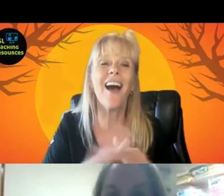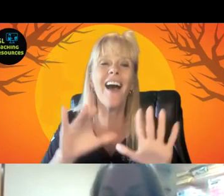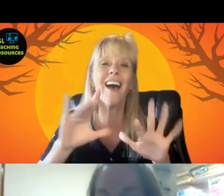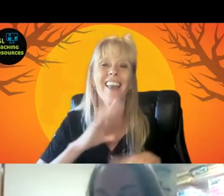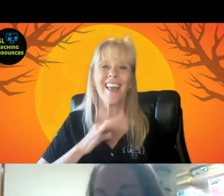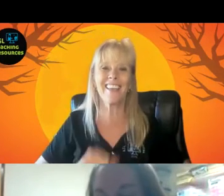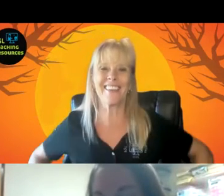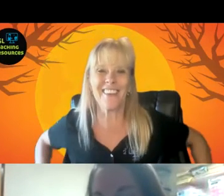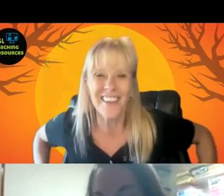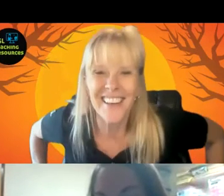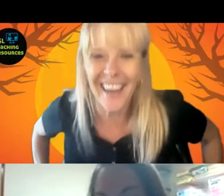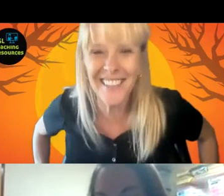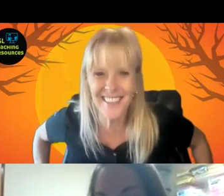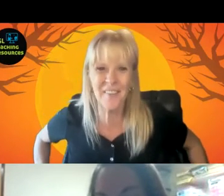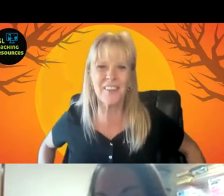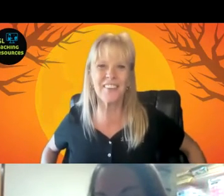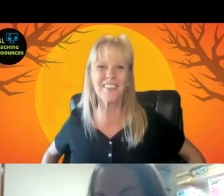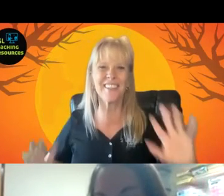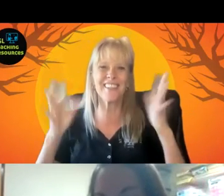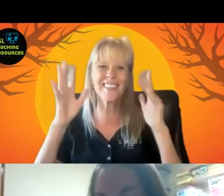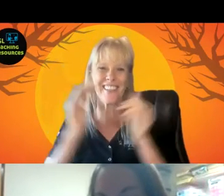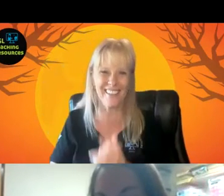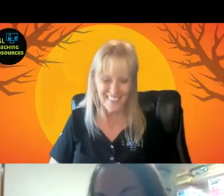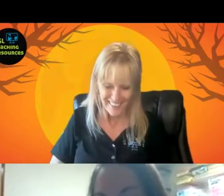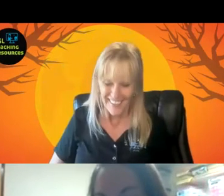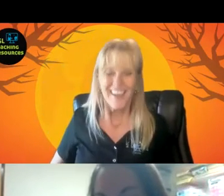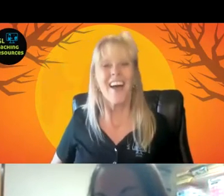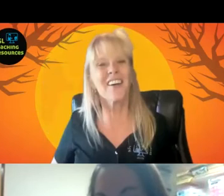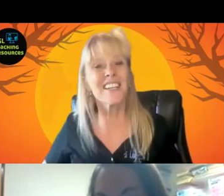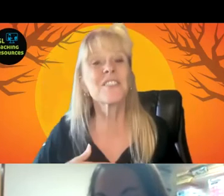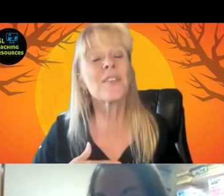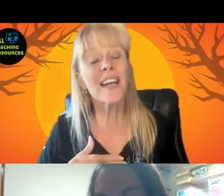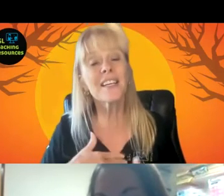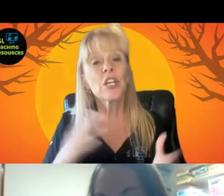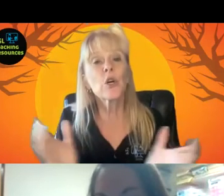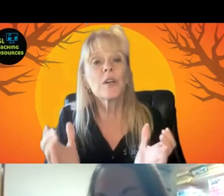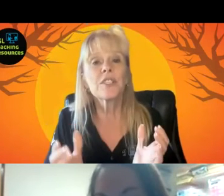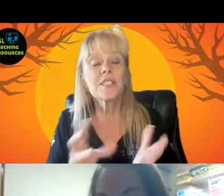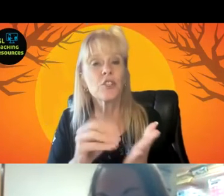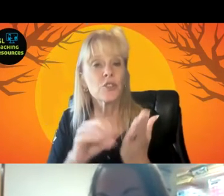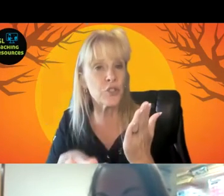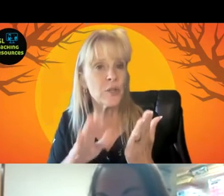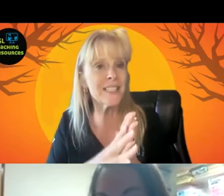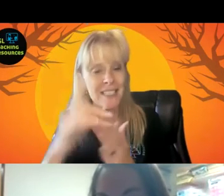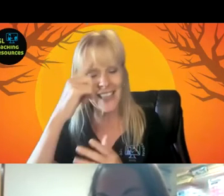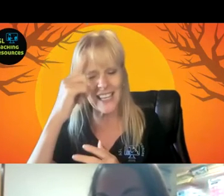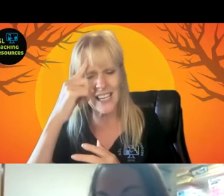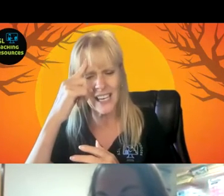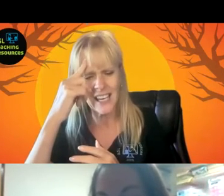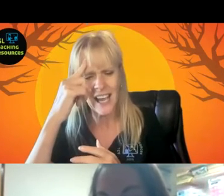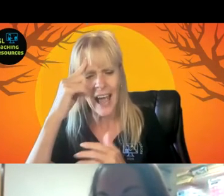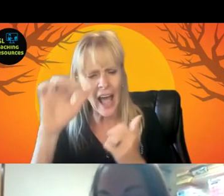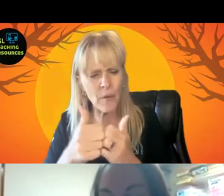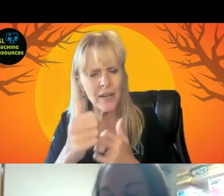it. I like it. Nice job, everyone. Okay, so that encourages your students to